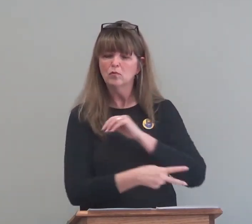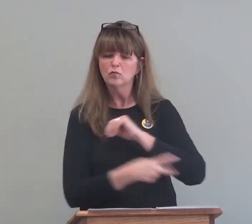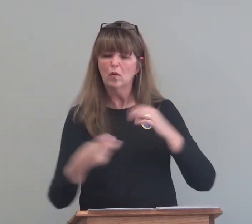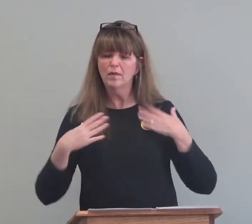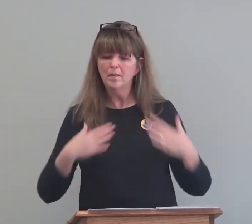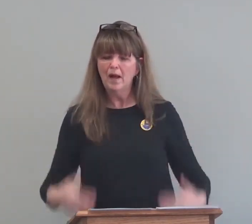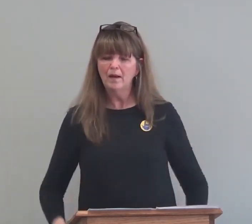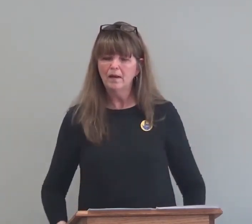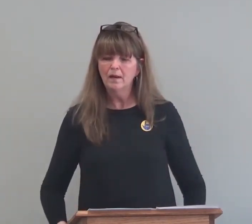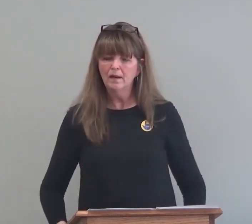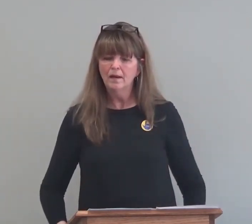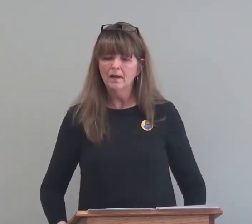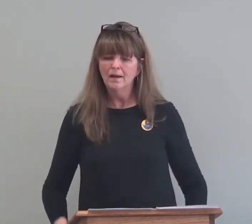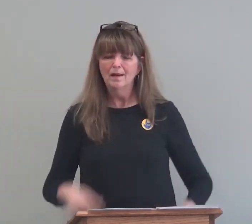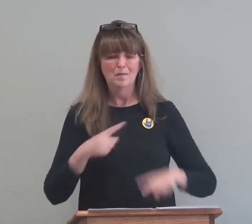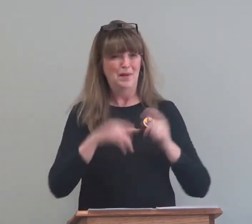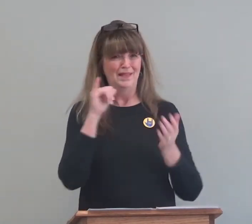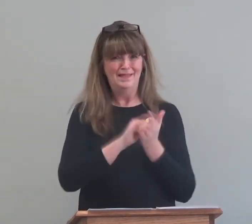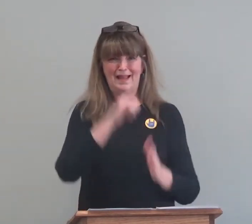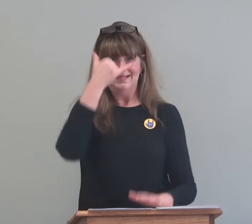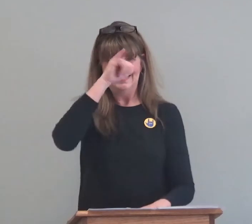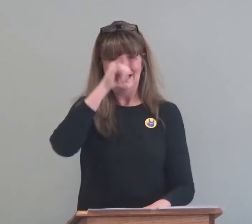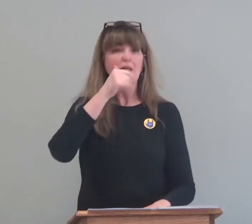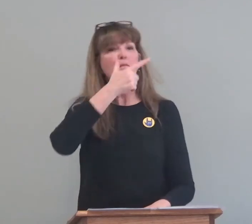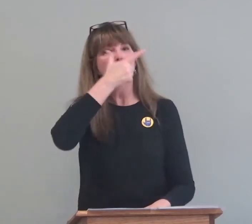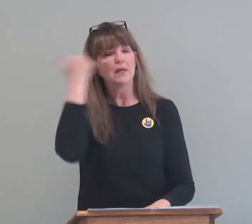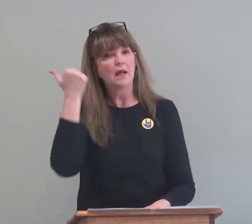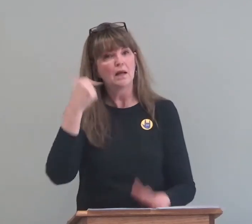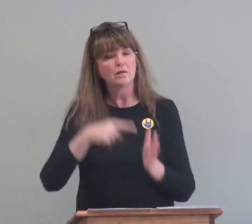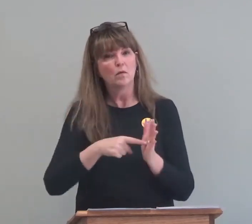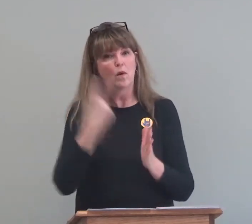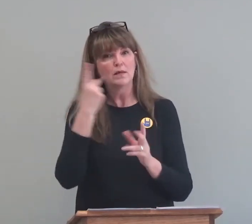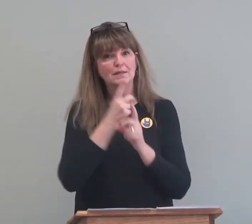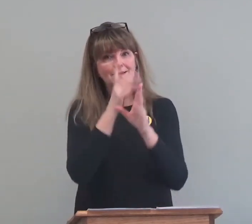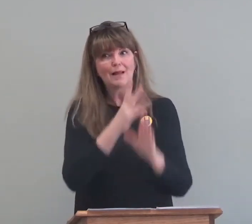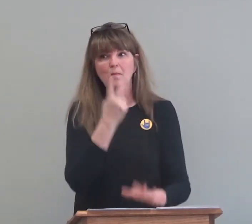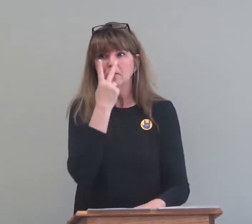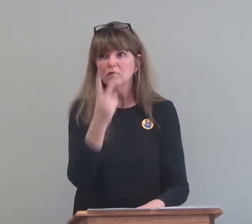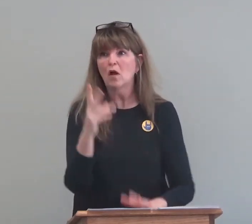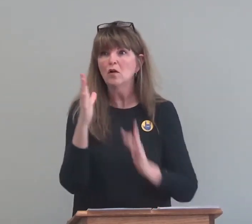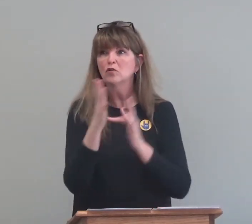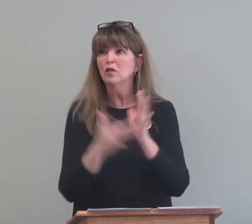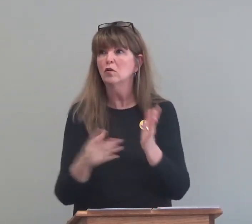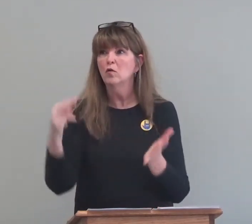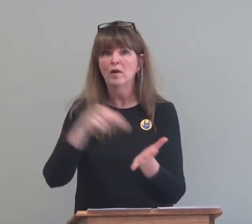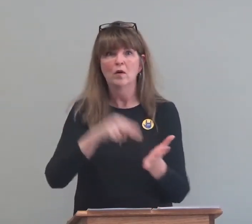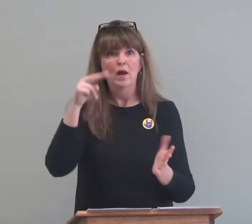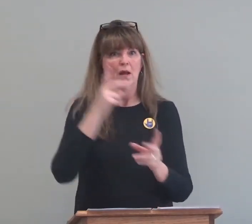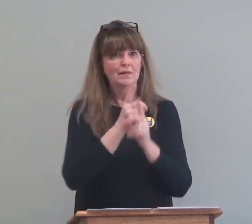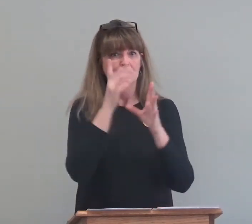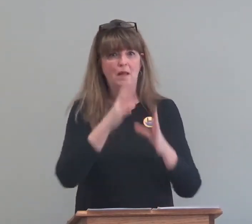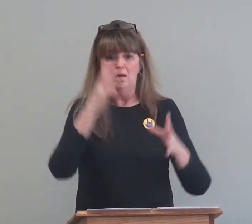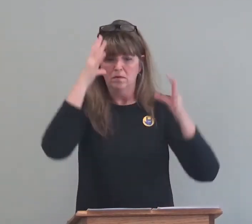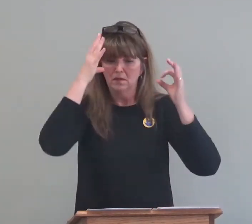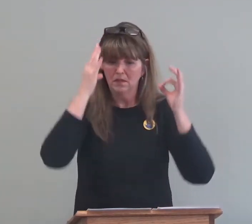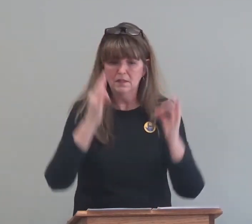the third idea was maybe the disciples had taken the body. But that was silly, because once